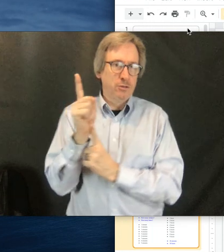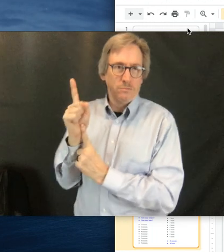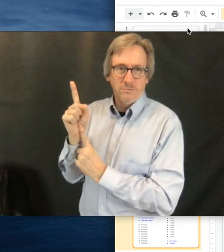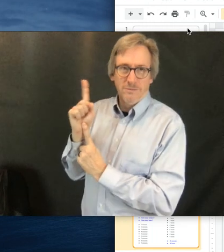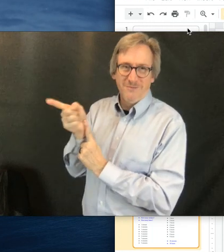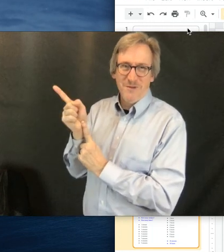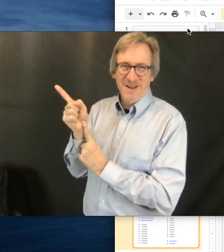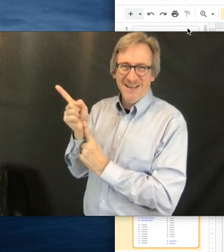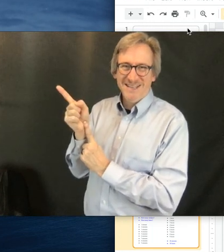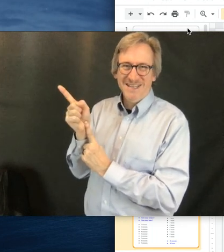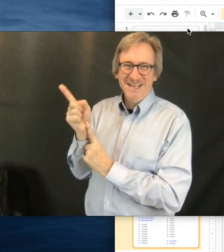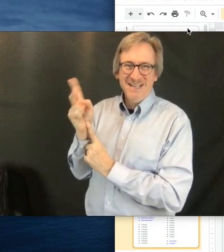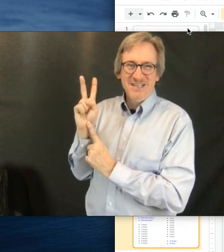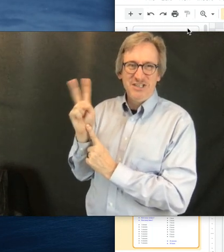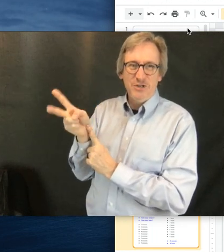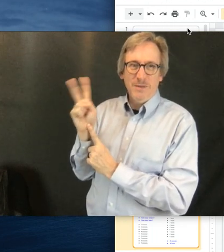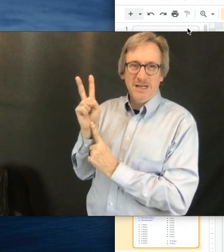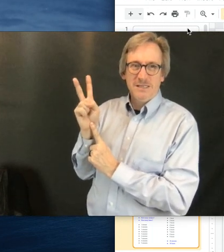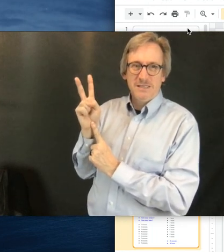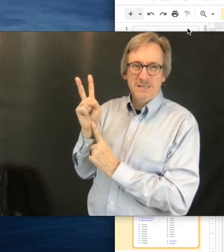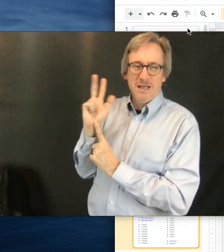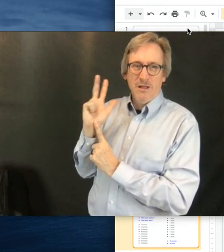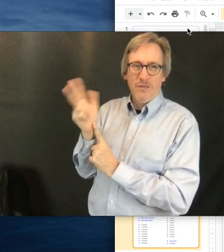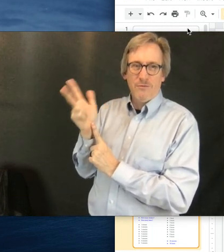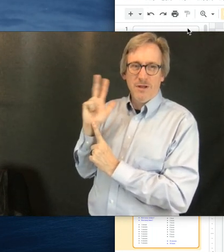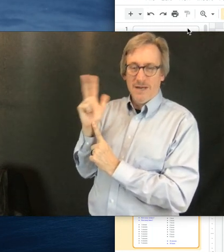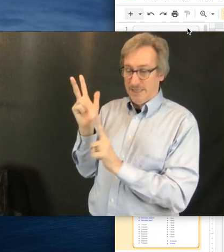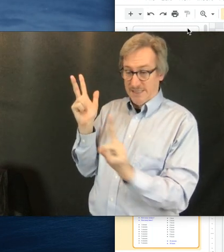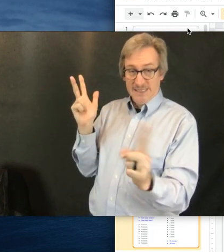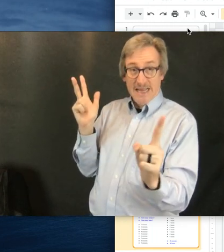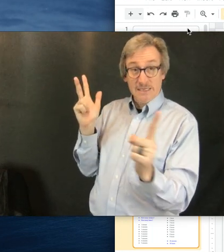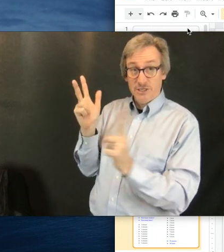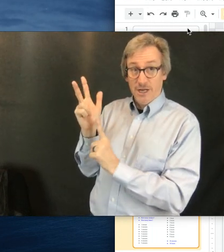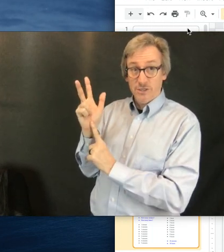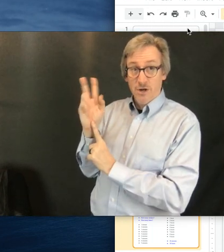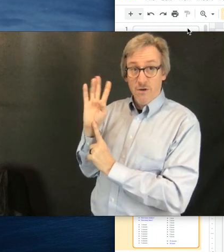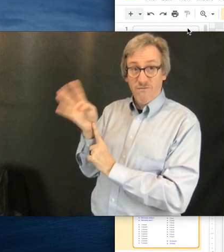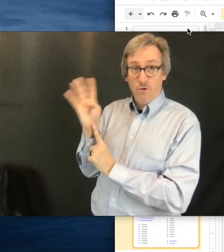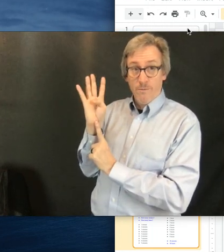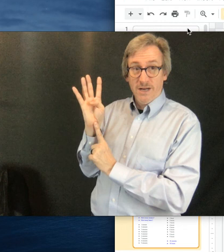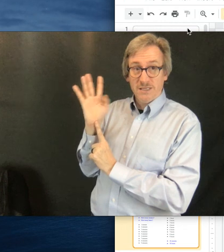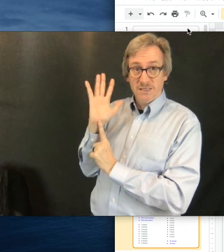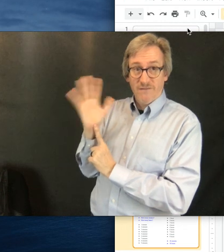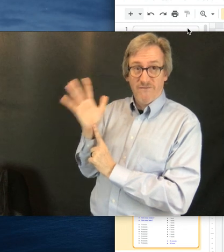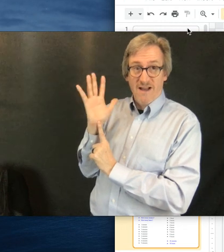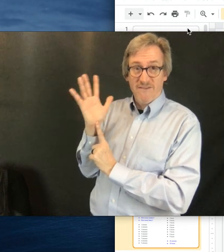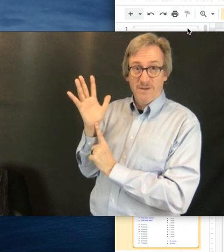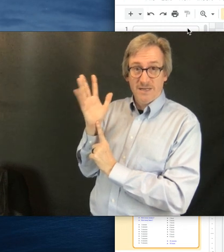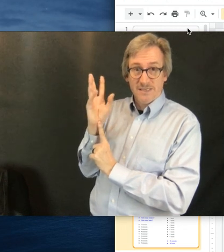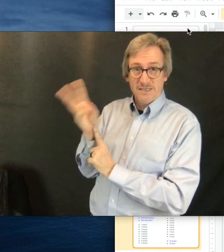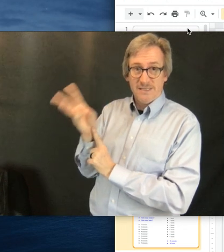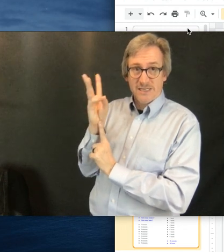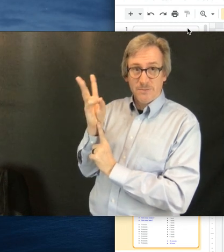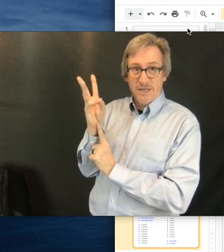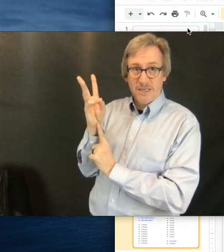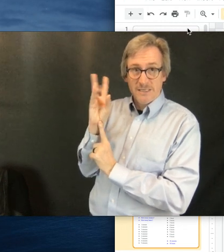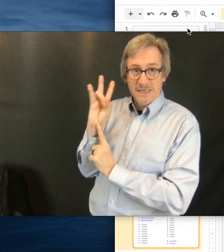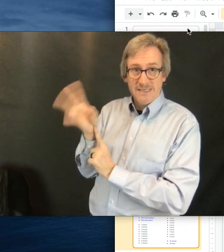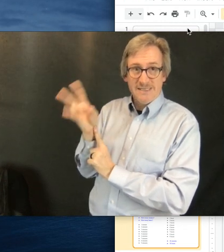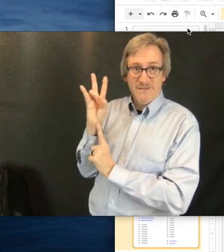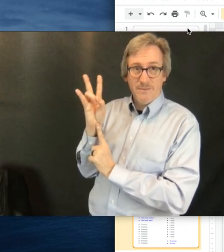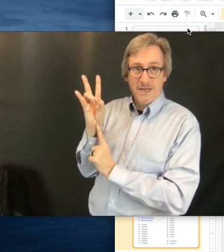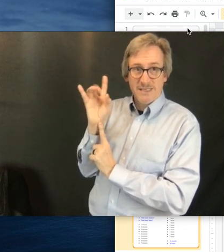minute, 1 minute, 2 minutes, 3 minutes, this hand doesn't change. 4 minutes, 5 minutes, 6